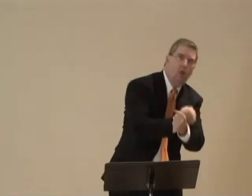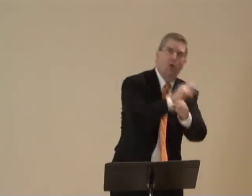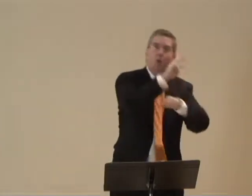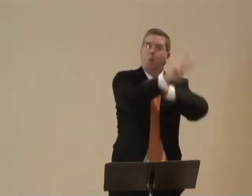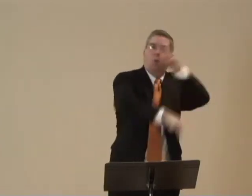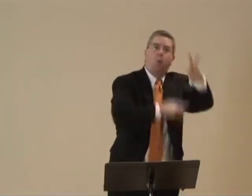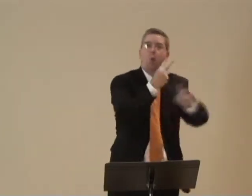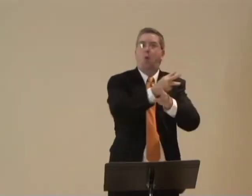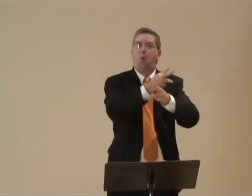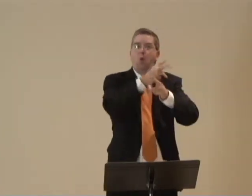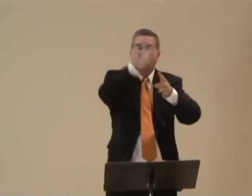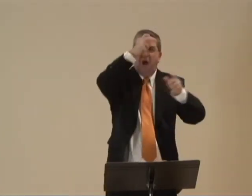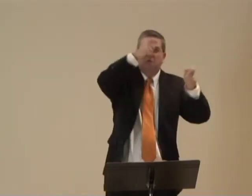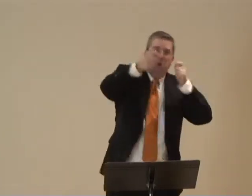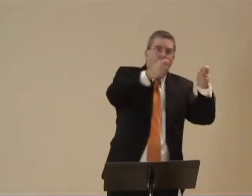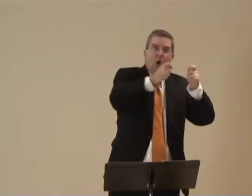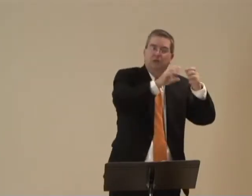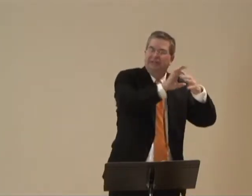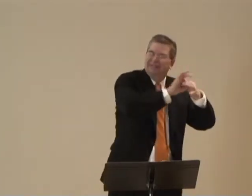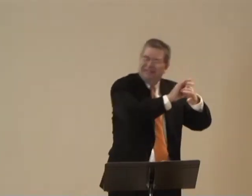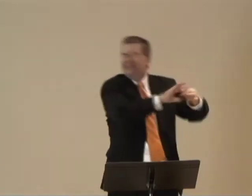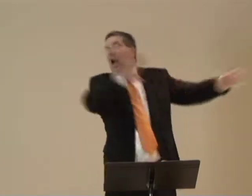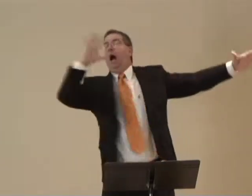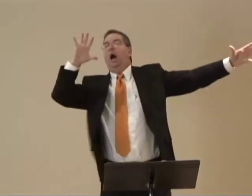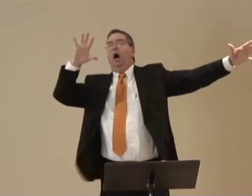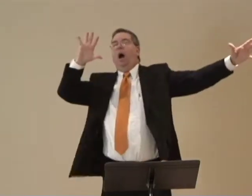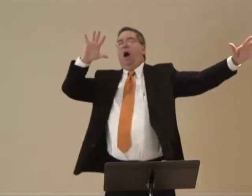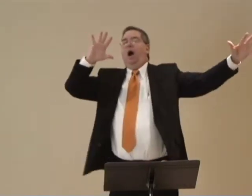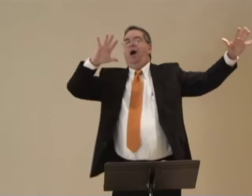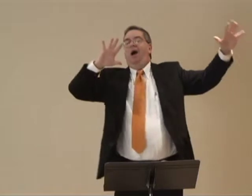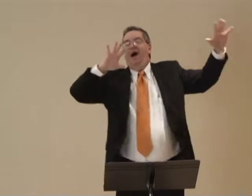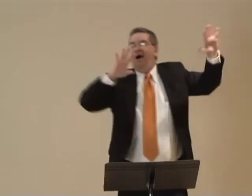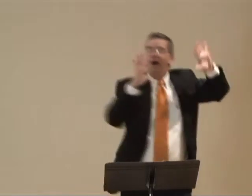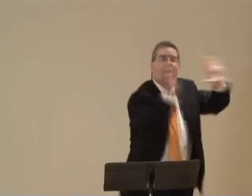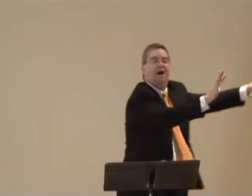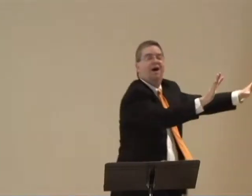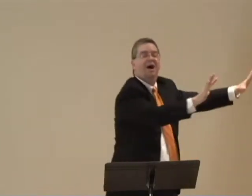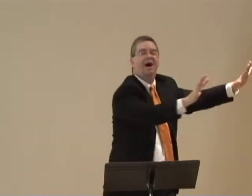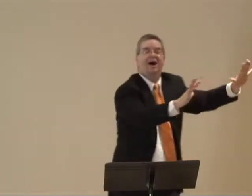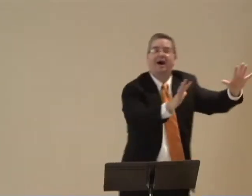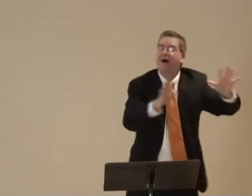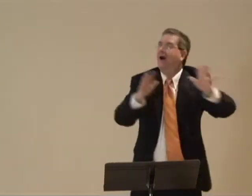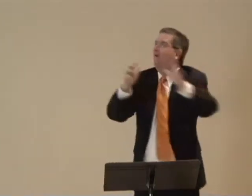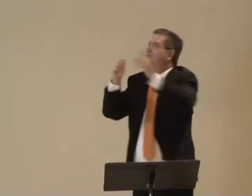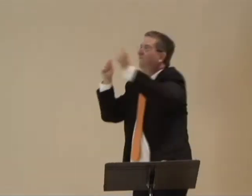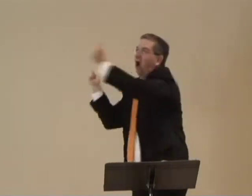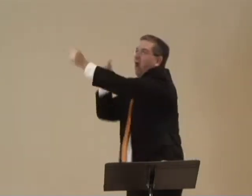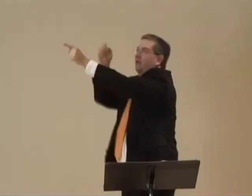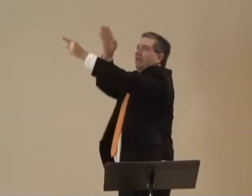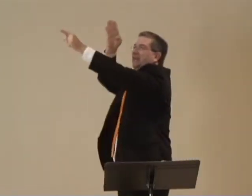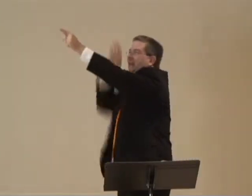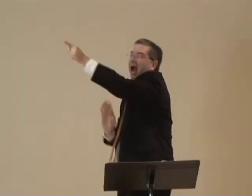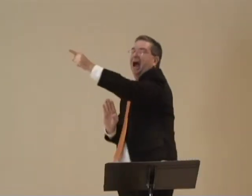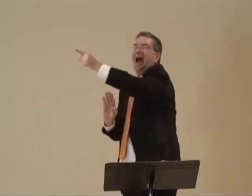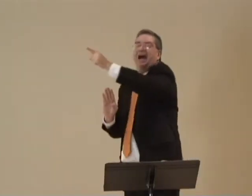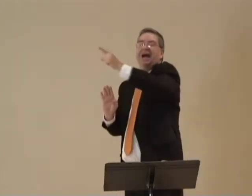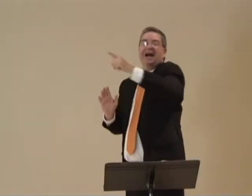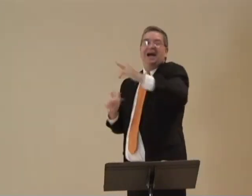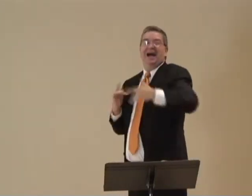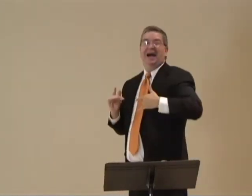You know, when you're in the way of the world, you're depressed and Satan's got control of your life, and it's just like you're in bondage. And then